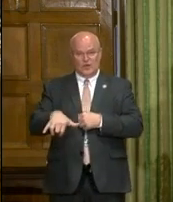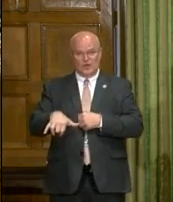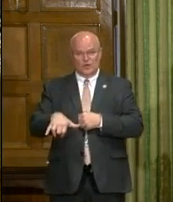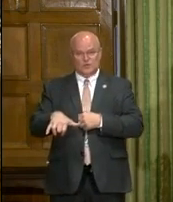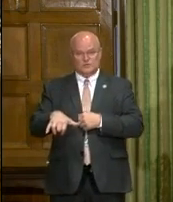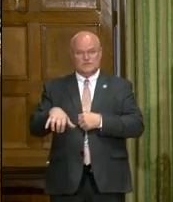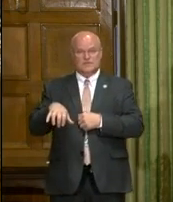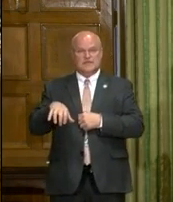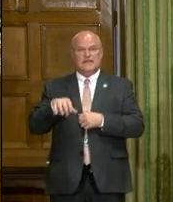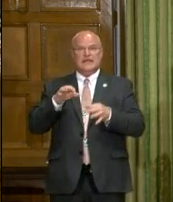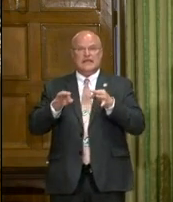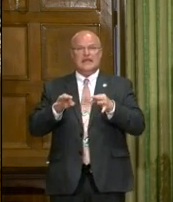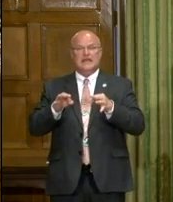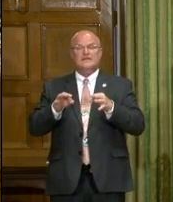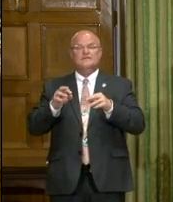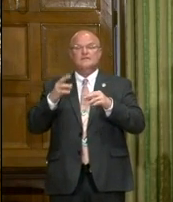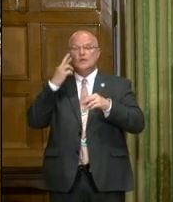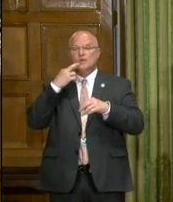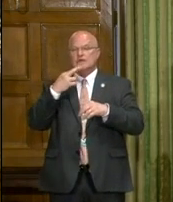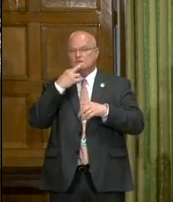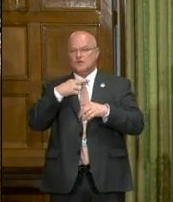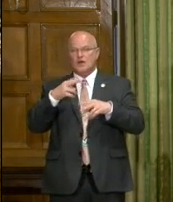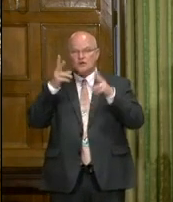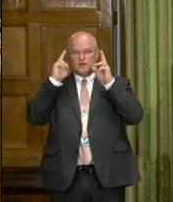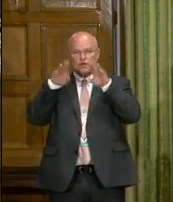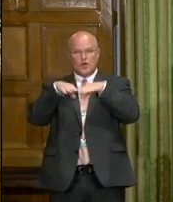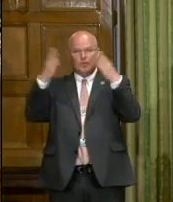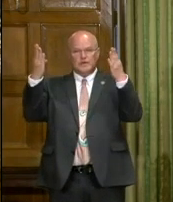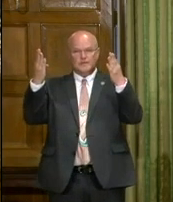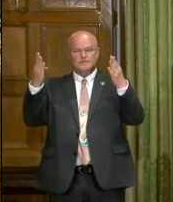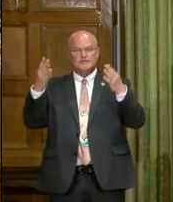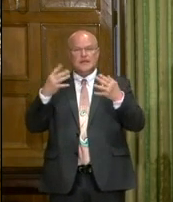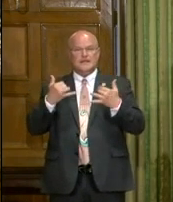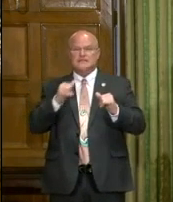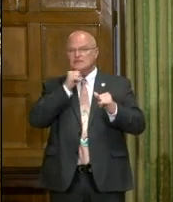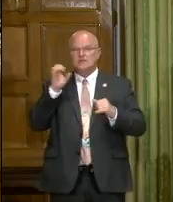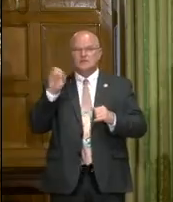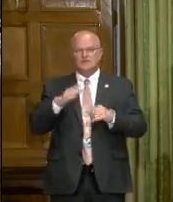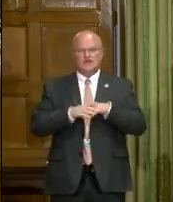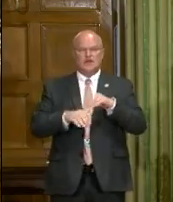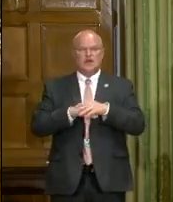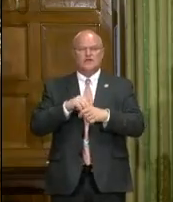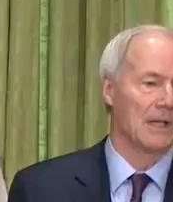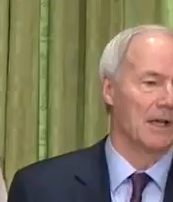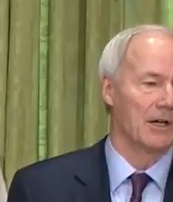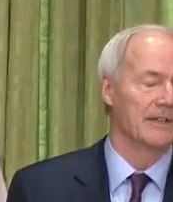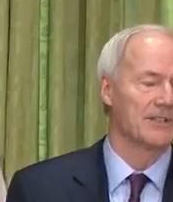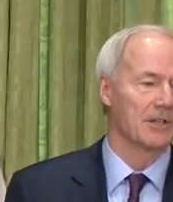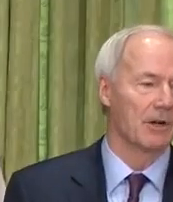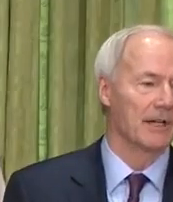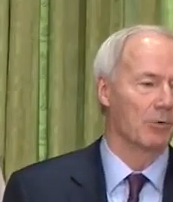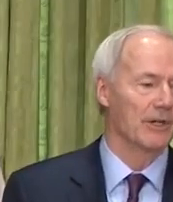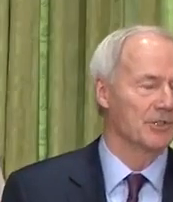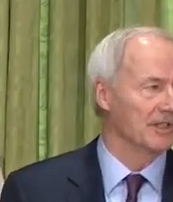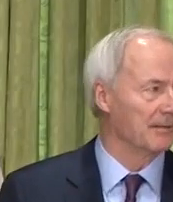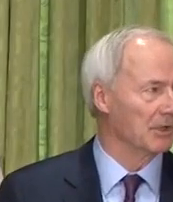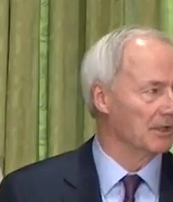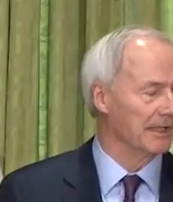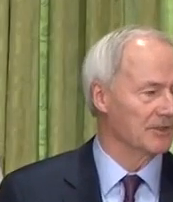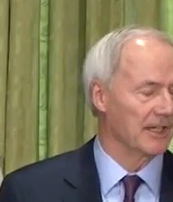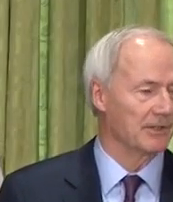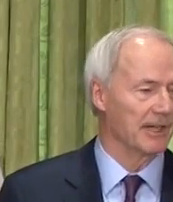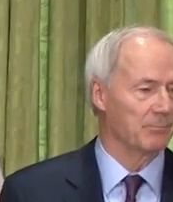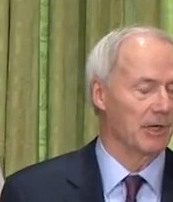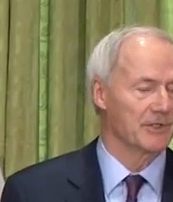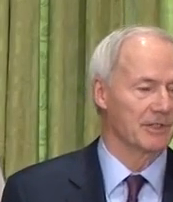benefits if their restaurant or salon reopens and they still don't feel comfortable coming to work? All right. That's a great question.